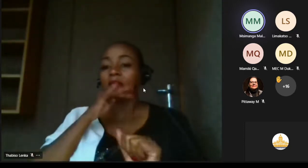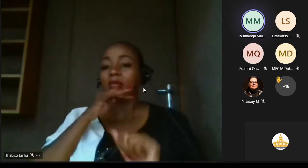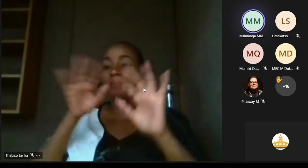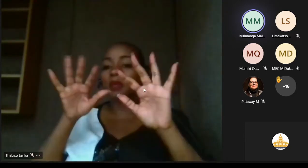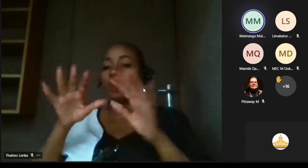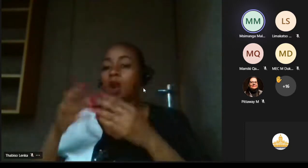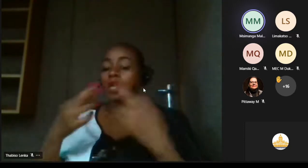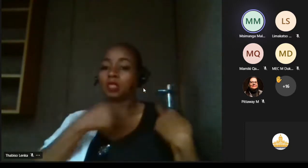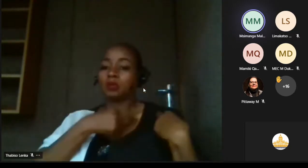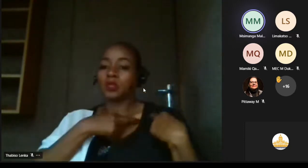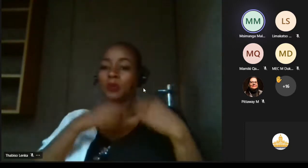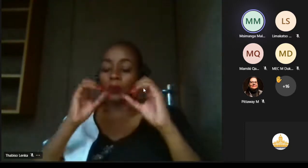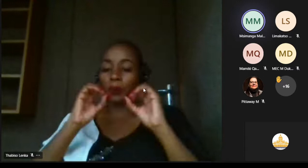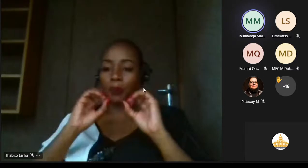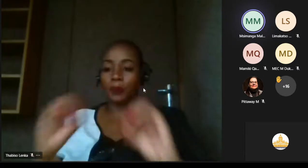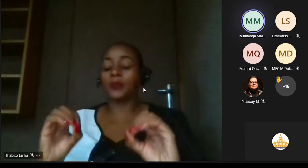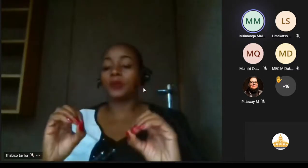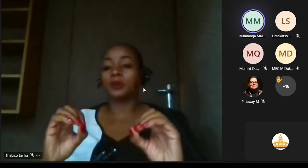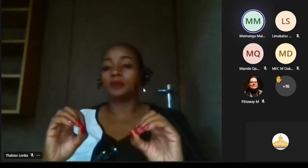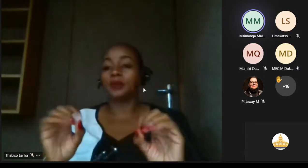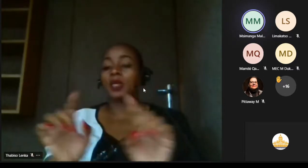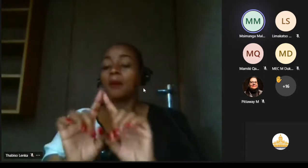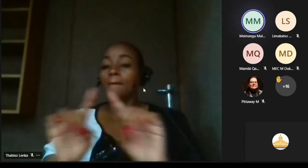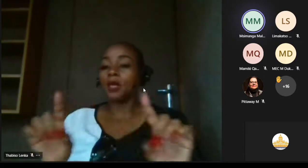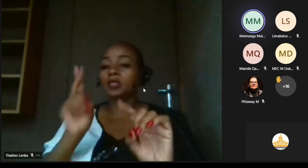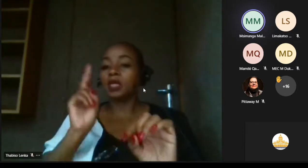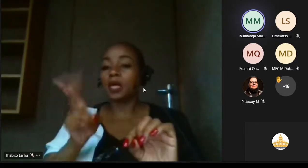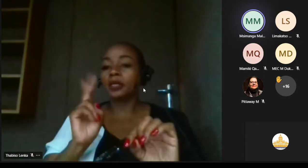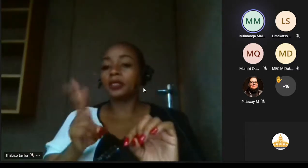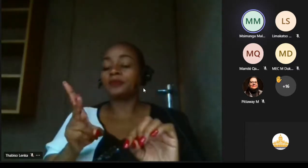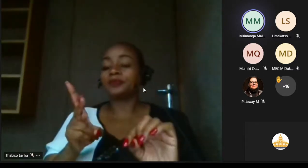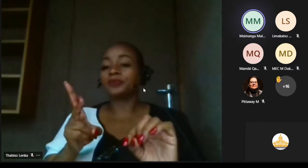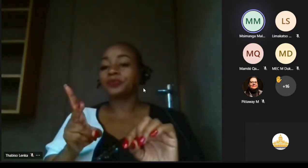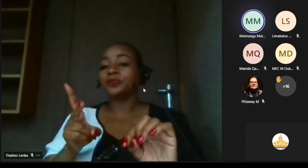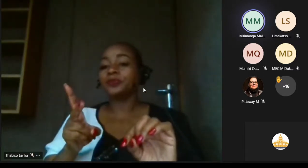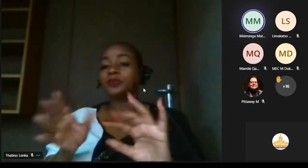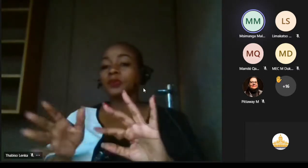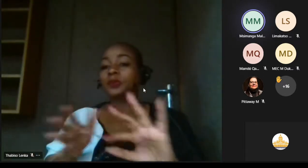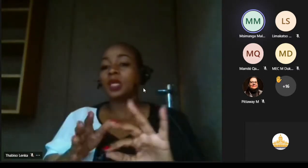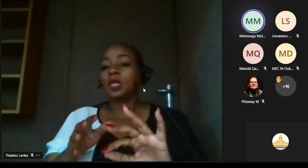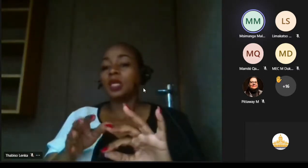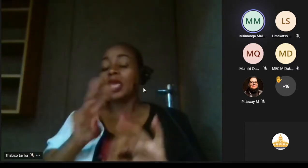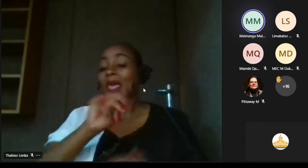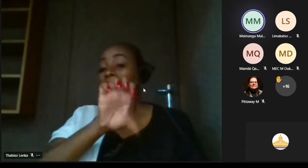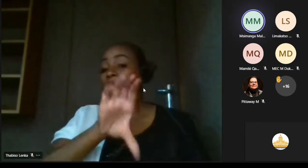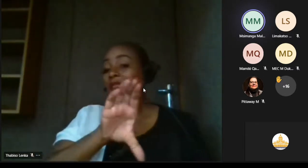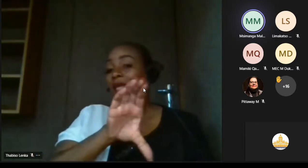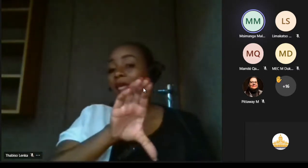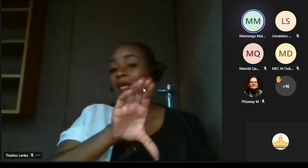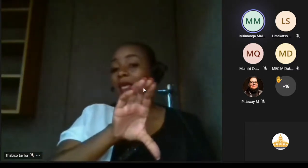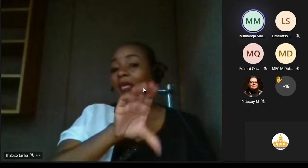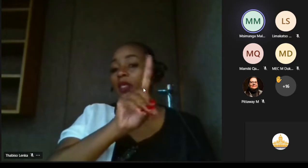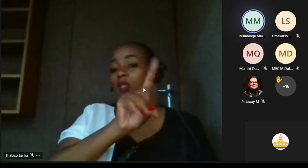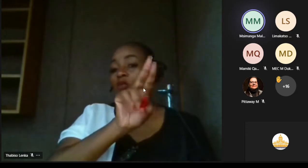driver mathateng re le tjena. Empa o sa ntsane le jwalo, ke batla ho poenta ntate Dikwana ntsa bua mo. O na le